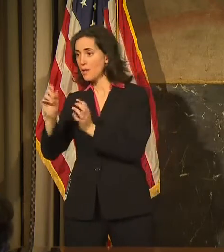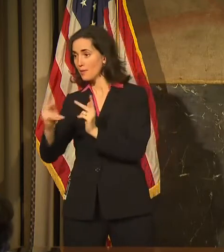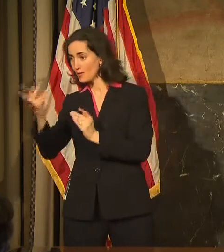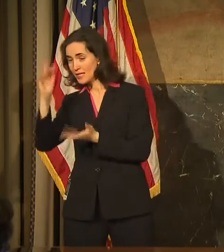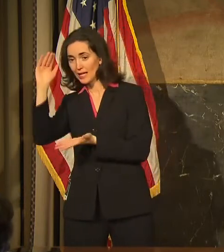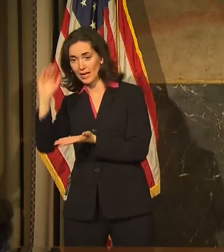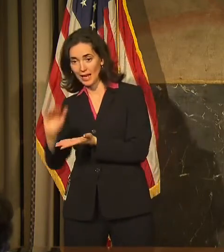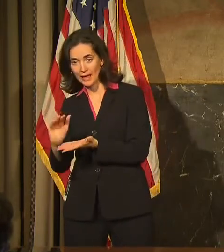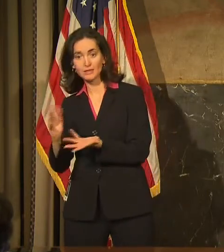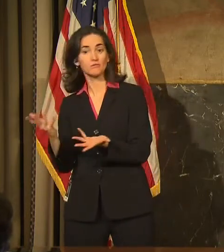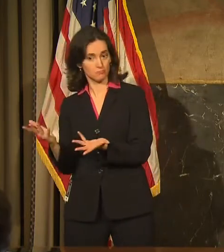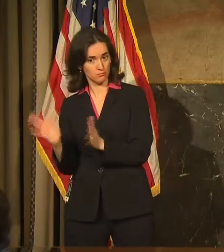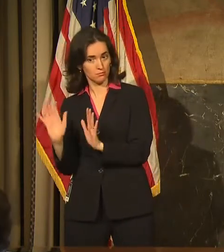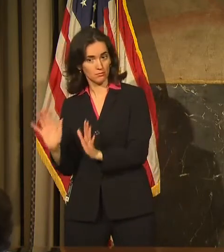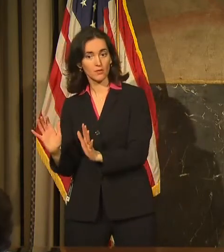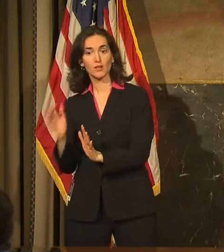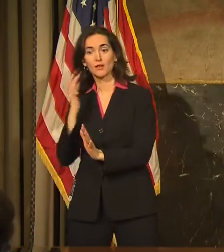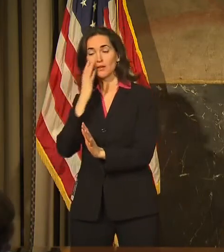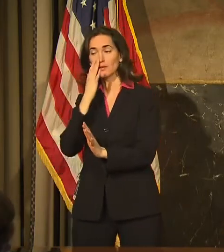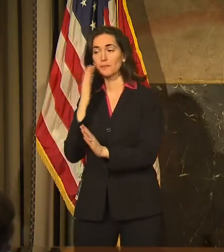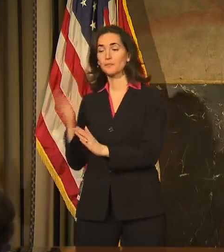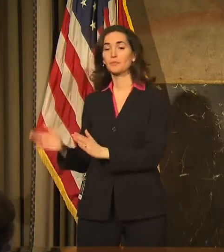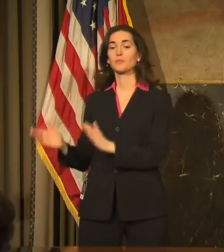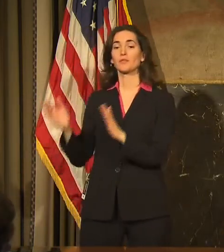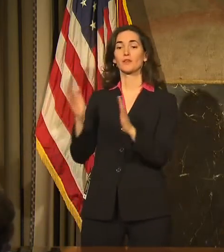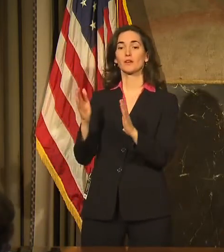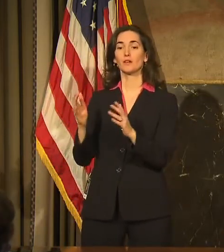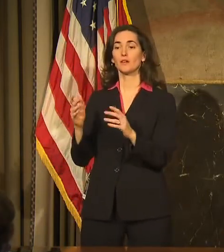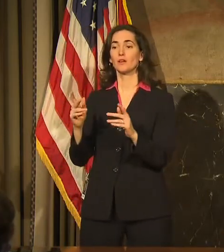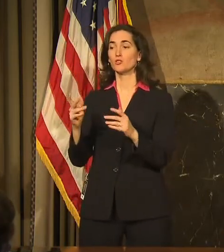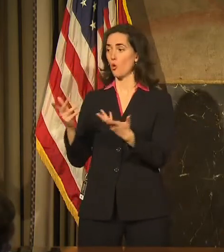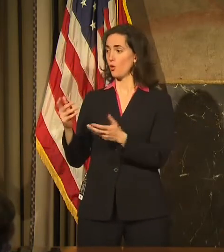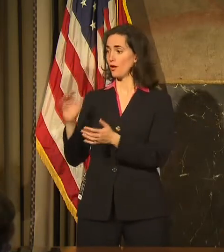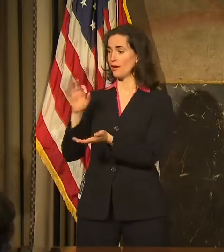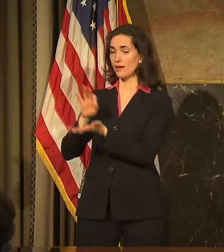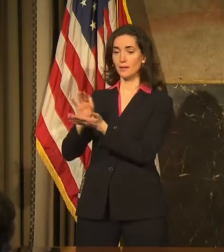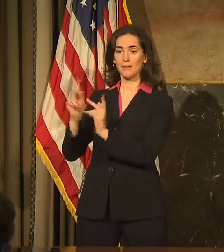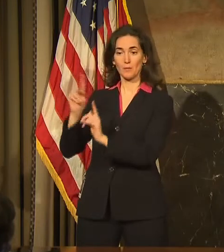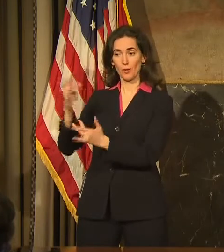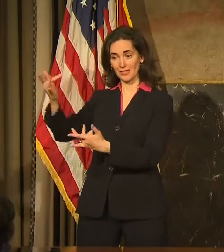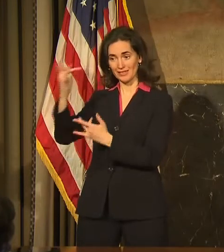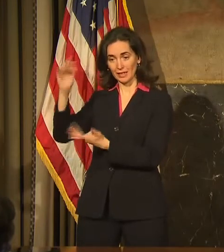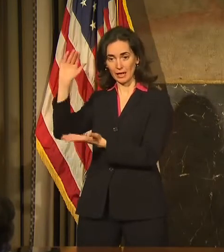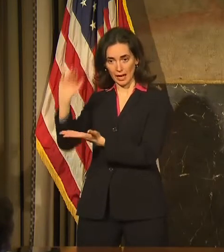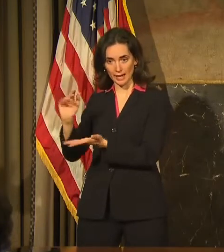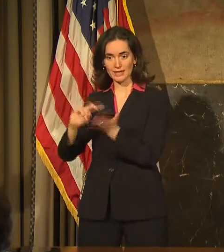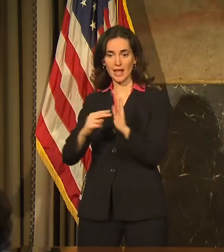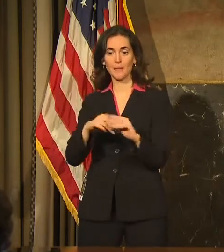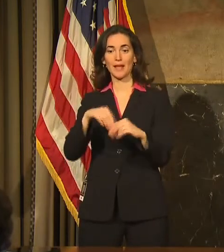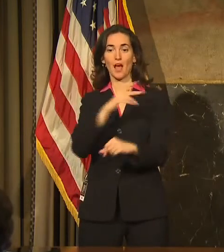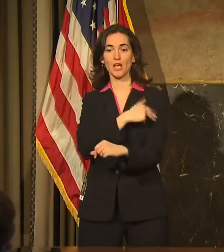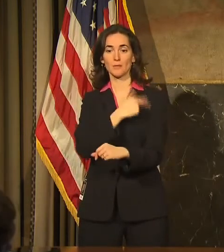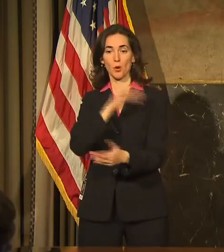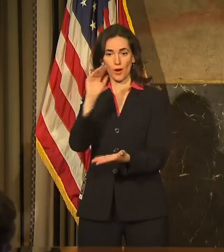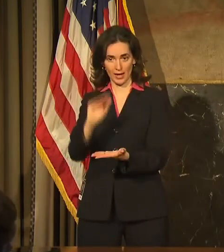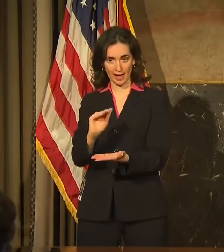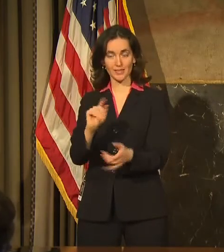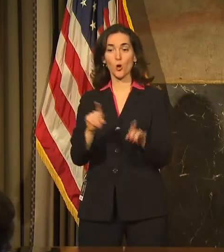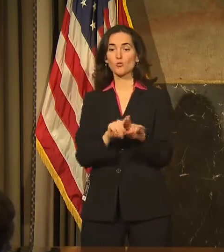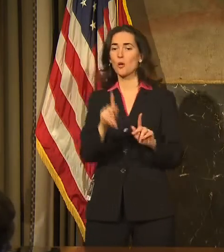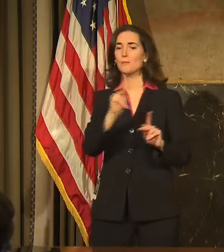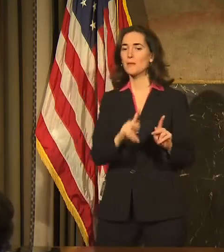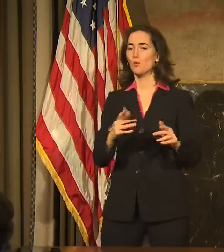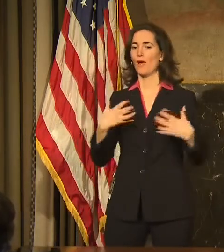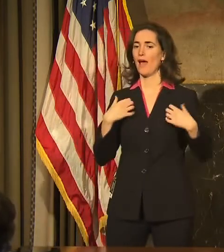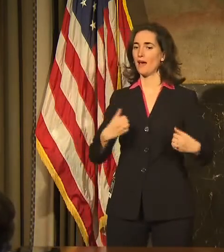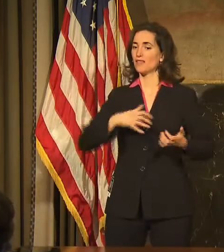because they're going down. We peaked and now we're coming down, and so hospitalizations follow. And I think we are beginning to make a dent in the people more